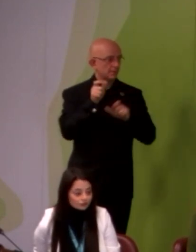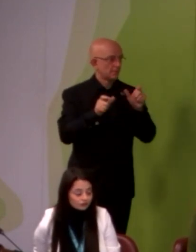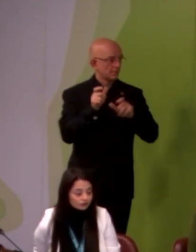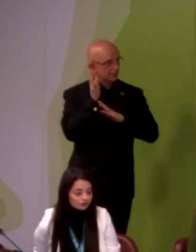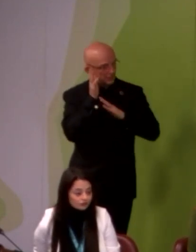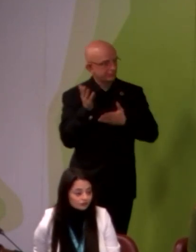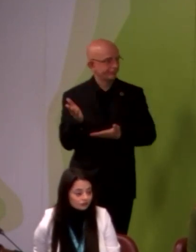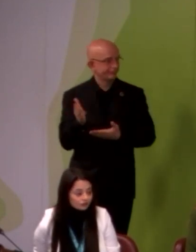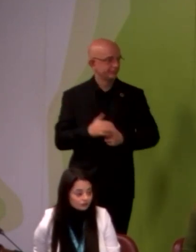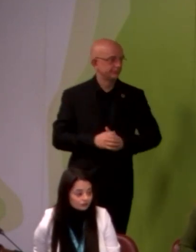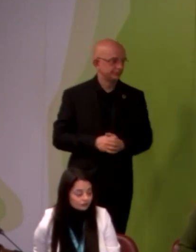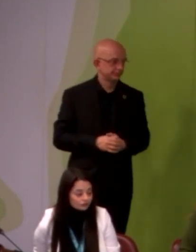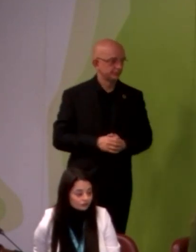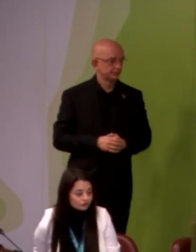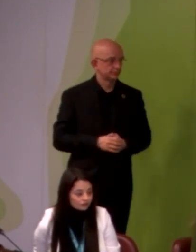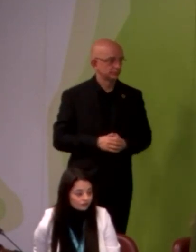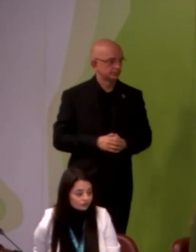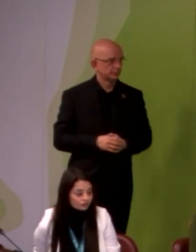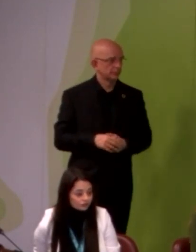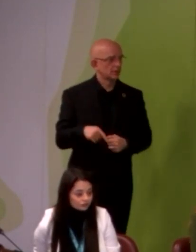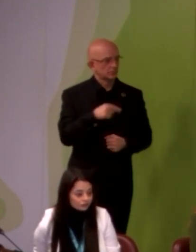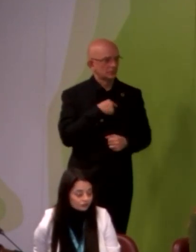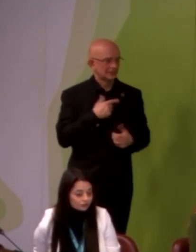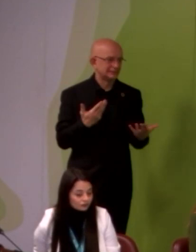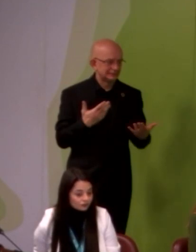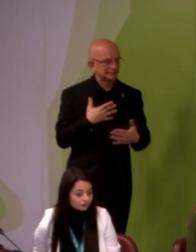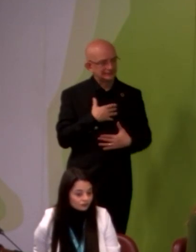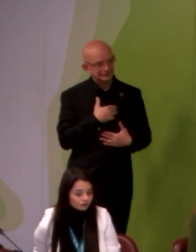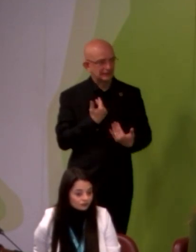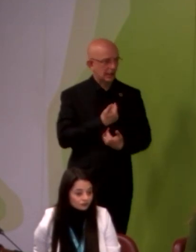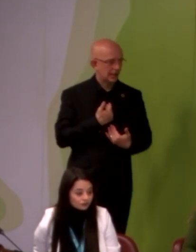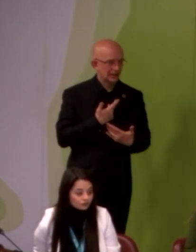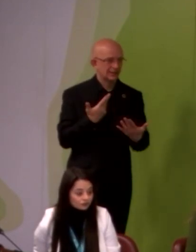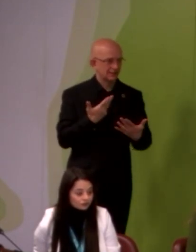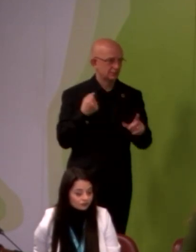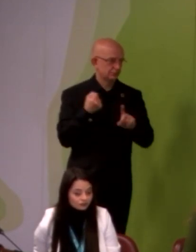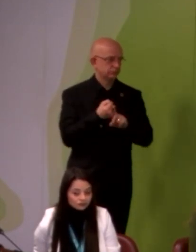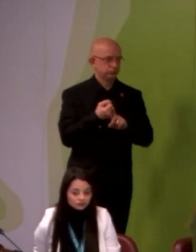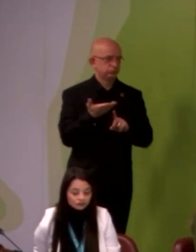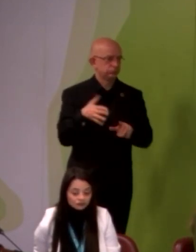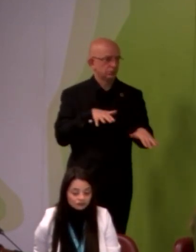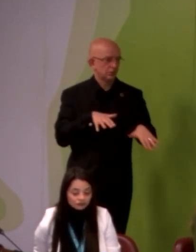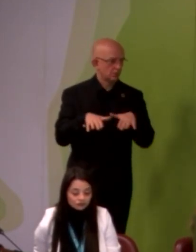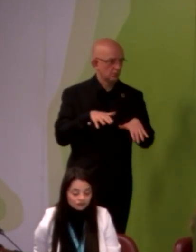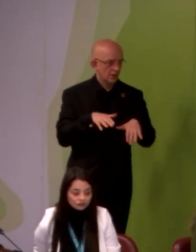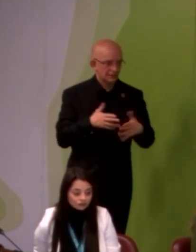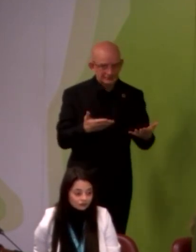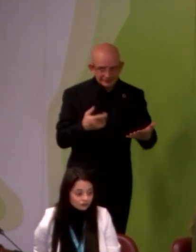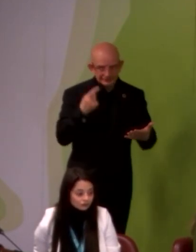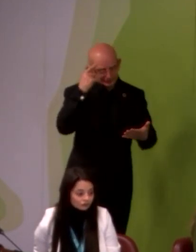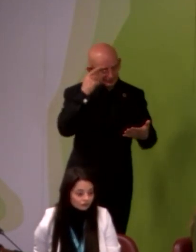So we're particularly concerned about the impact of the earthquake on child protection of Syrian children and